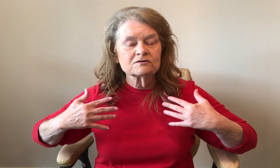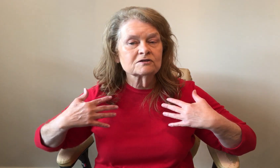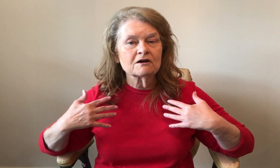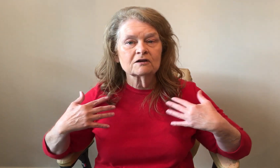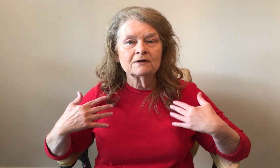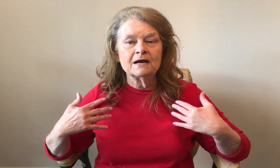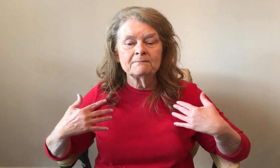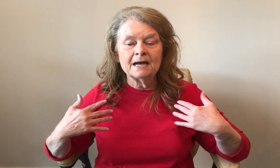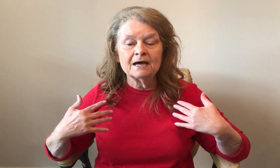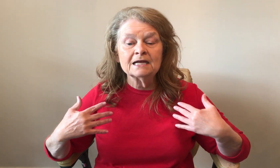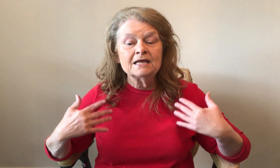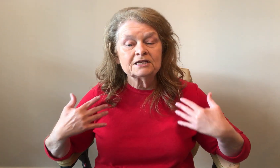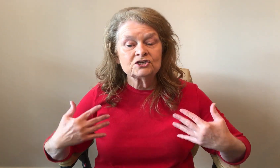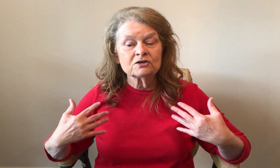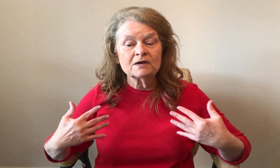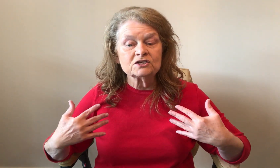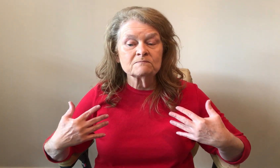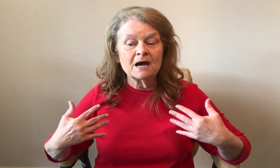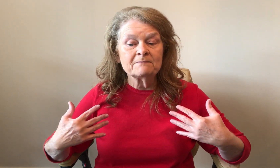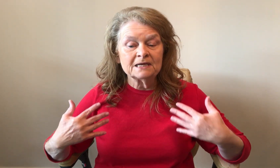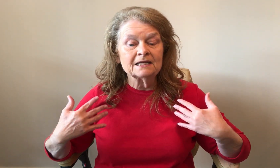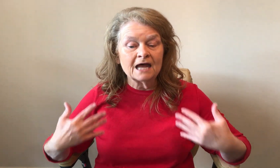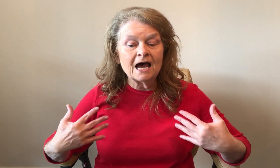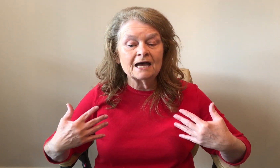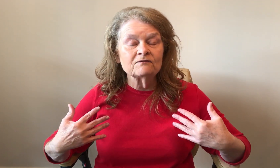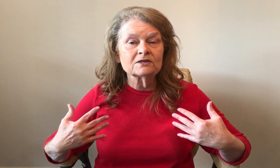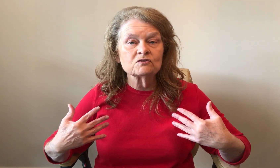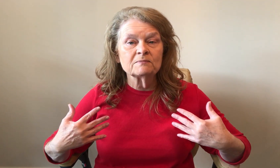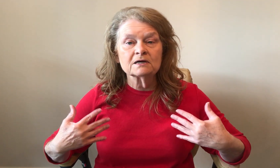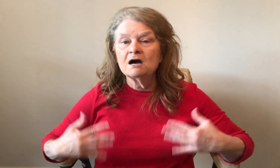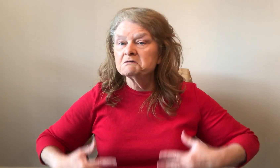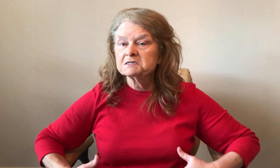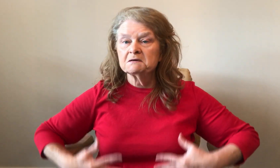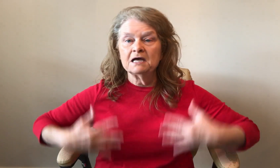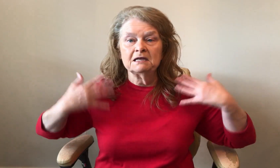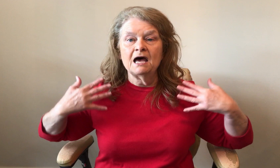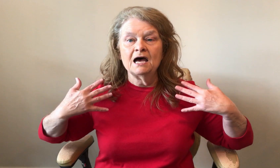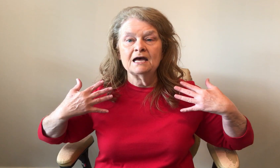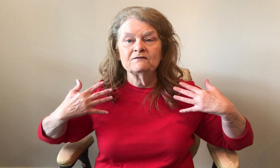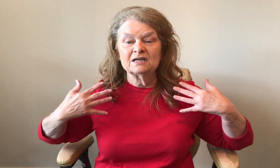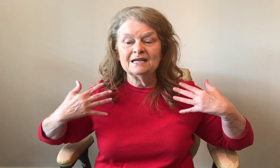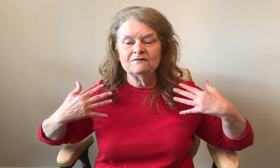talking about the generation might be alive when the trumpet calls. Alive or living.